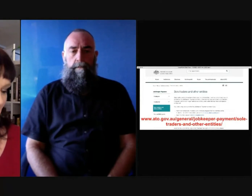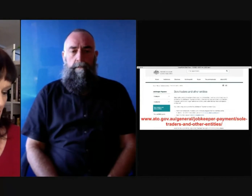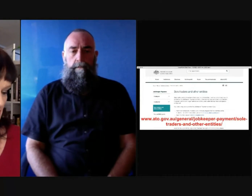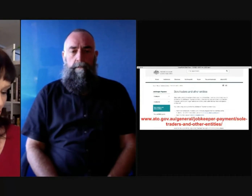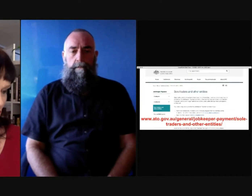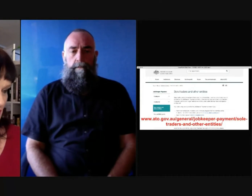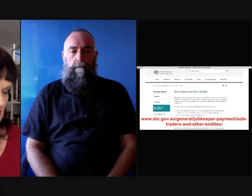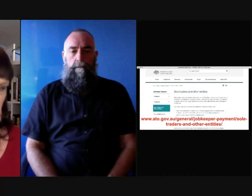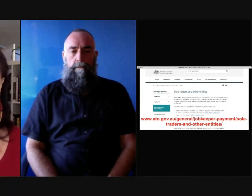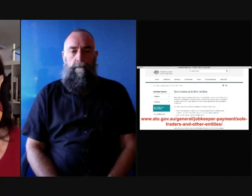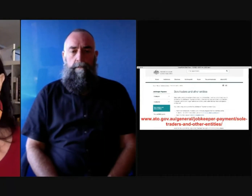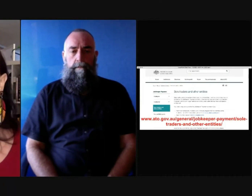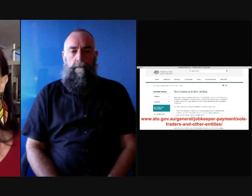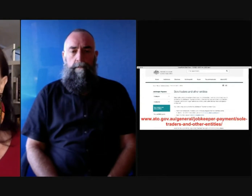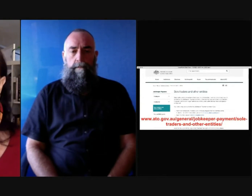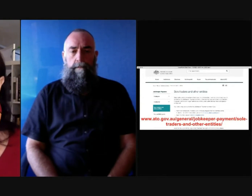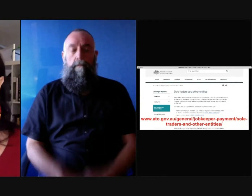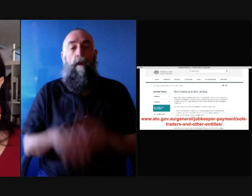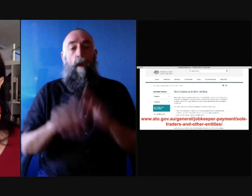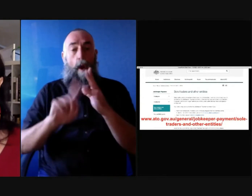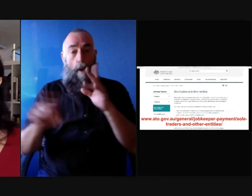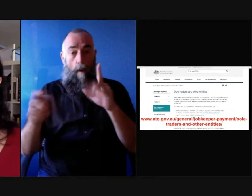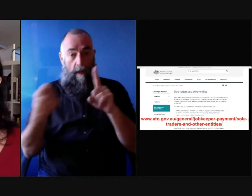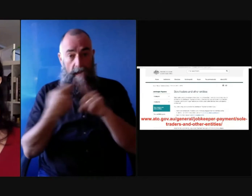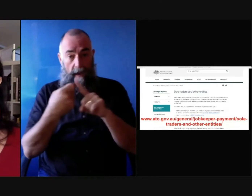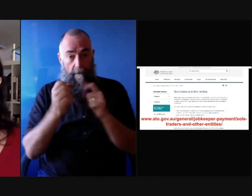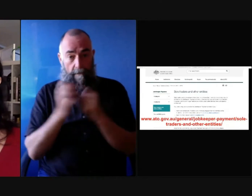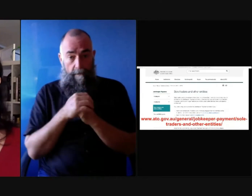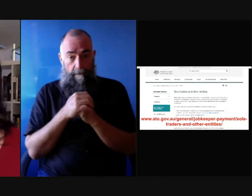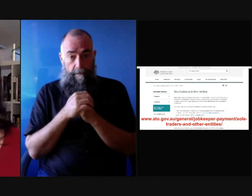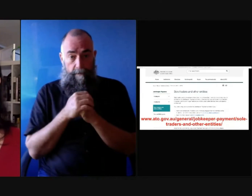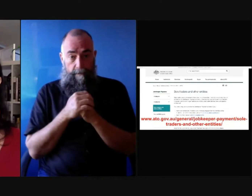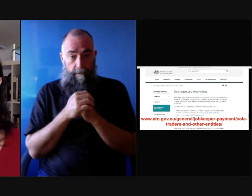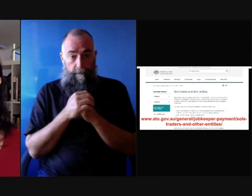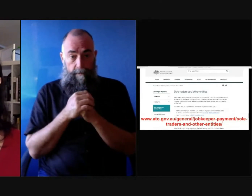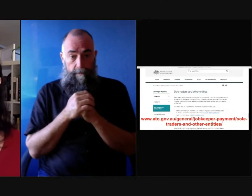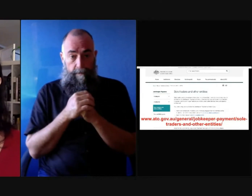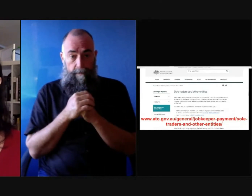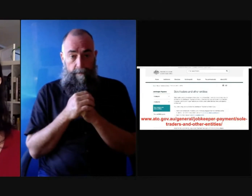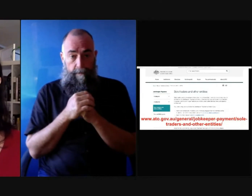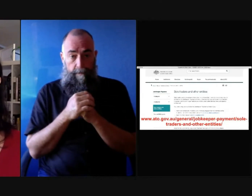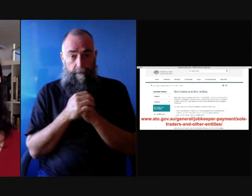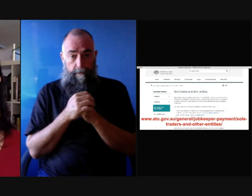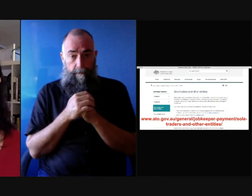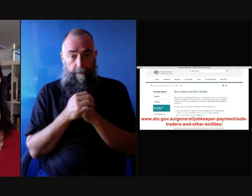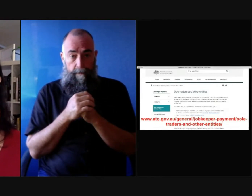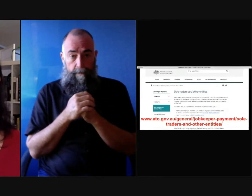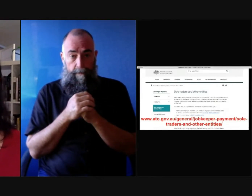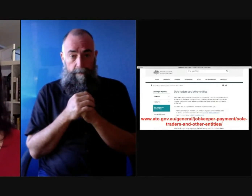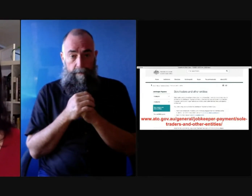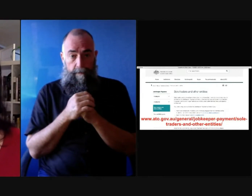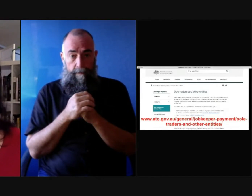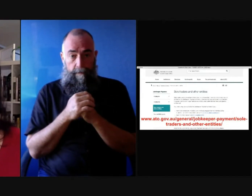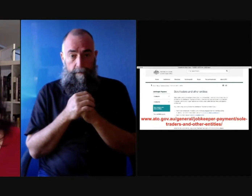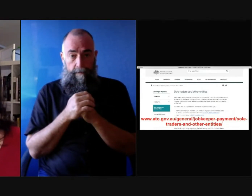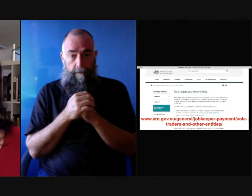Just getting myself organized here. Okay.